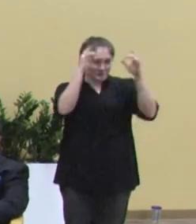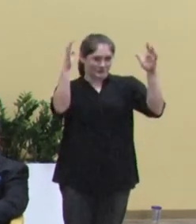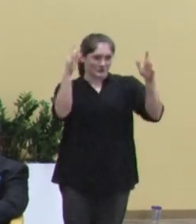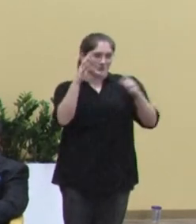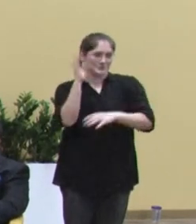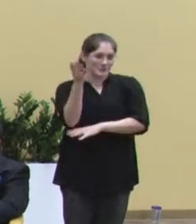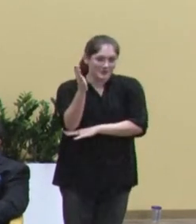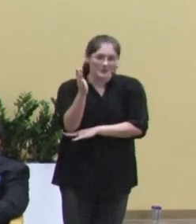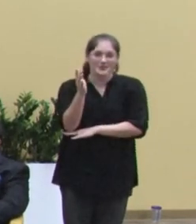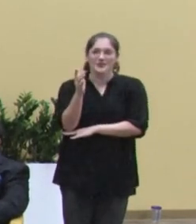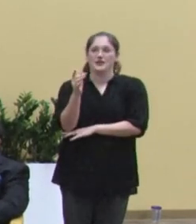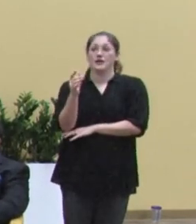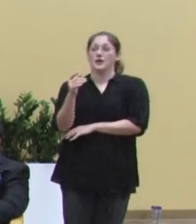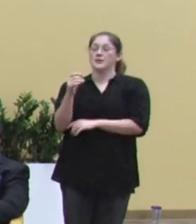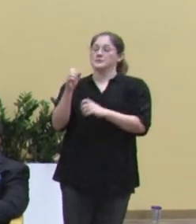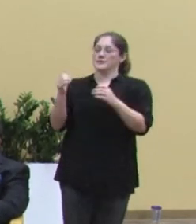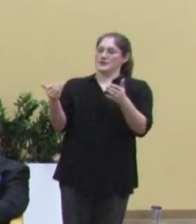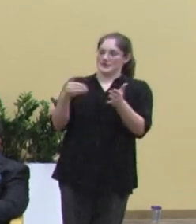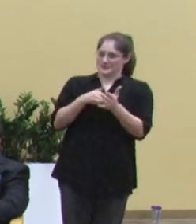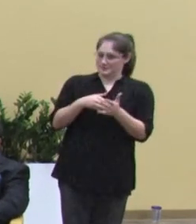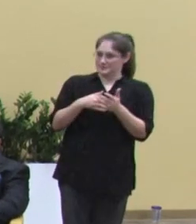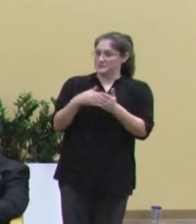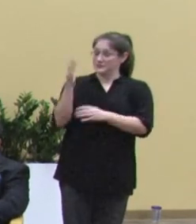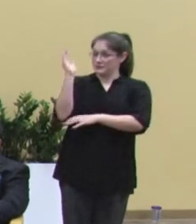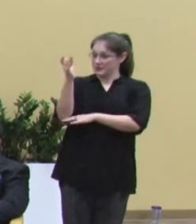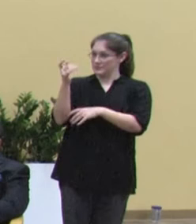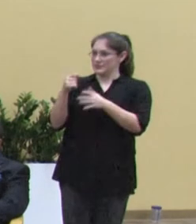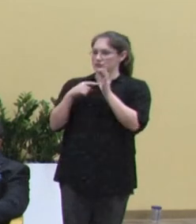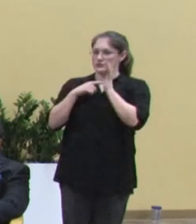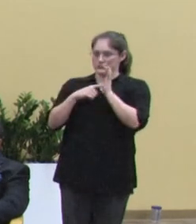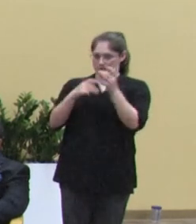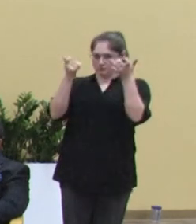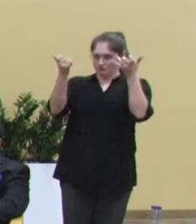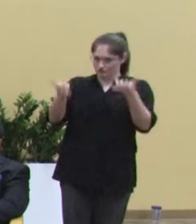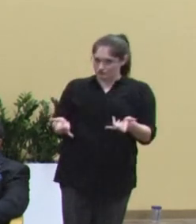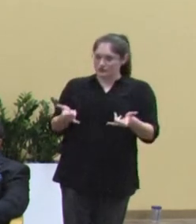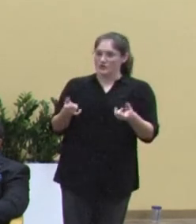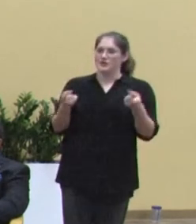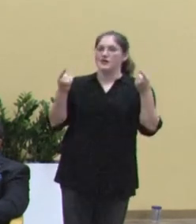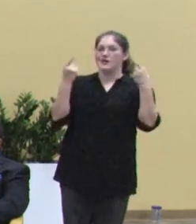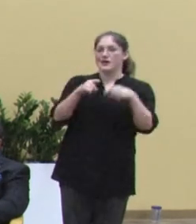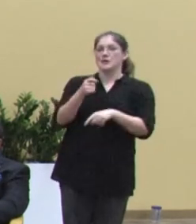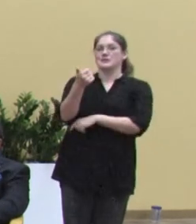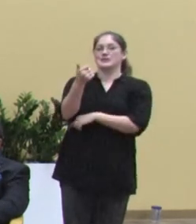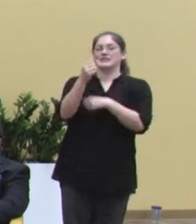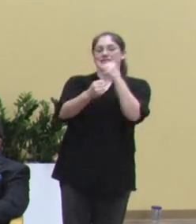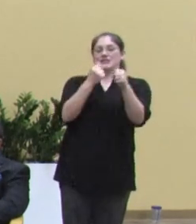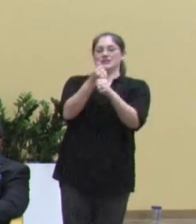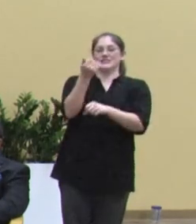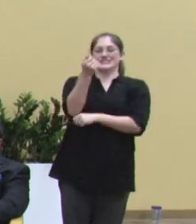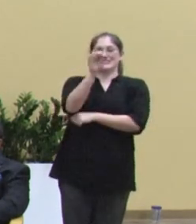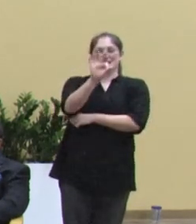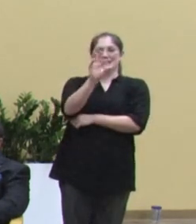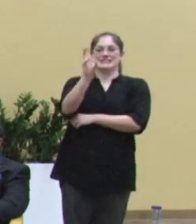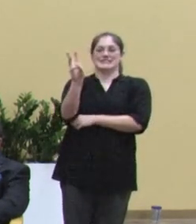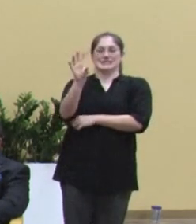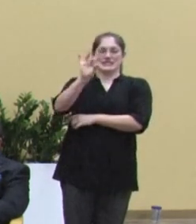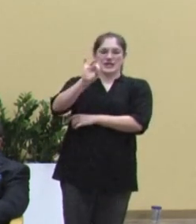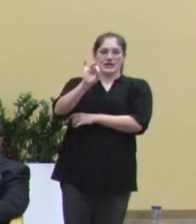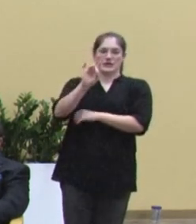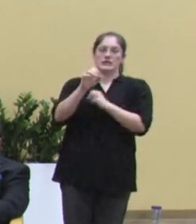again, the speech that we showed you was a speech in which happened in 1968, the year of his